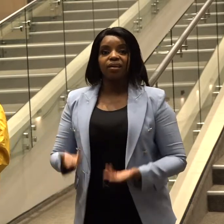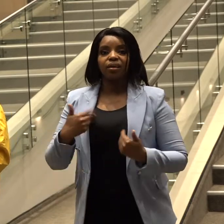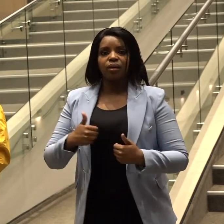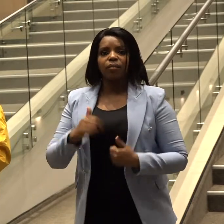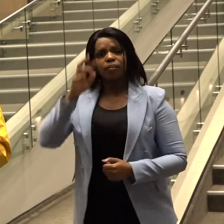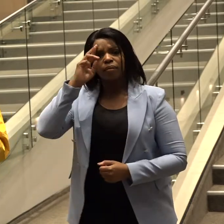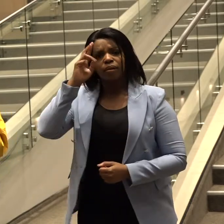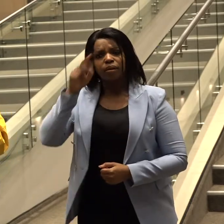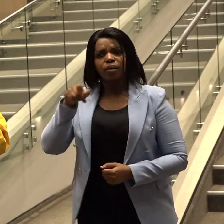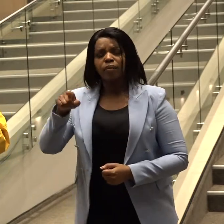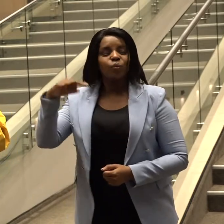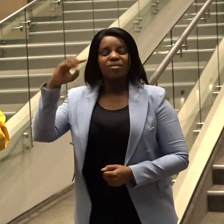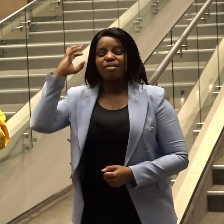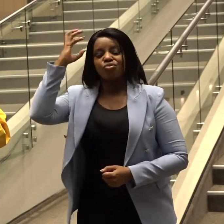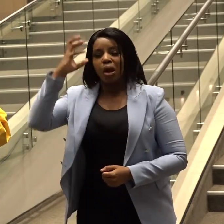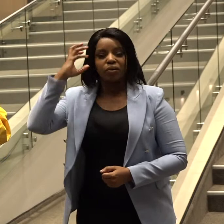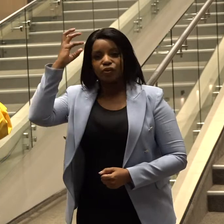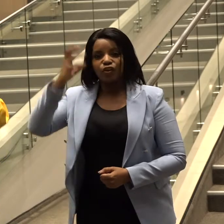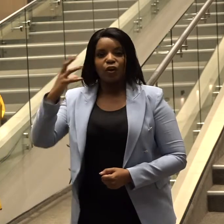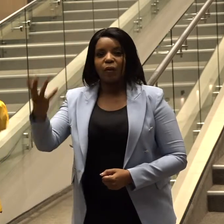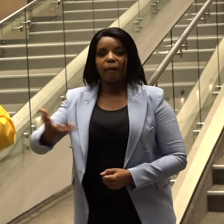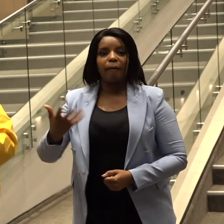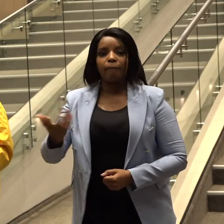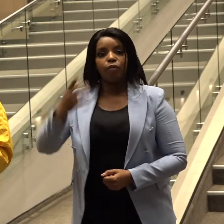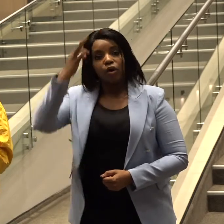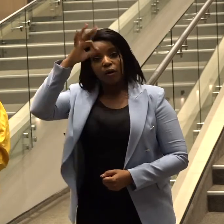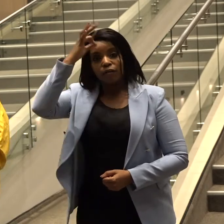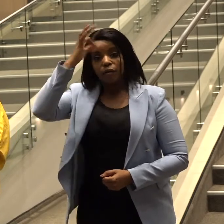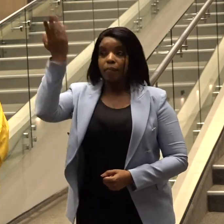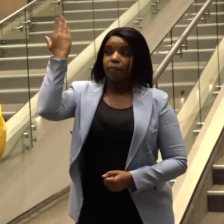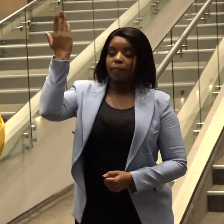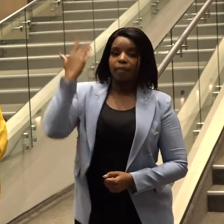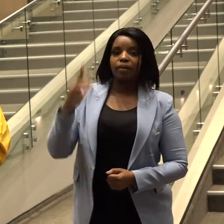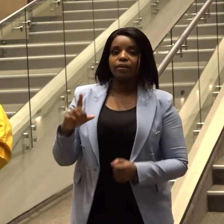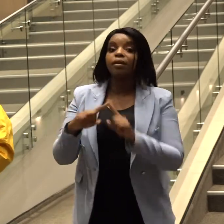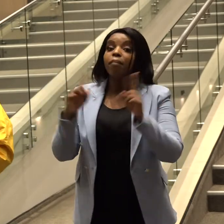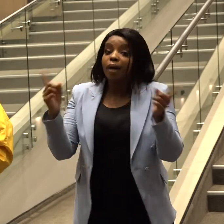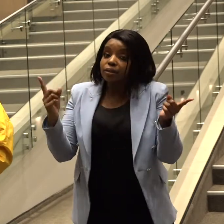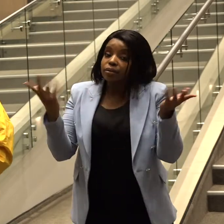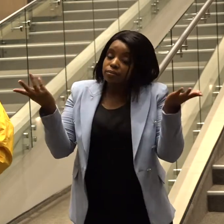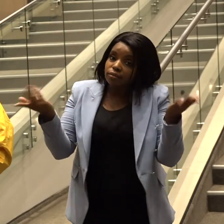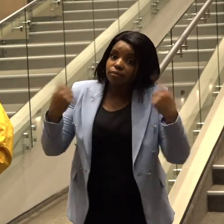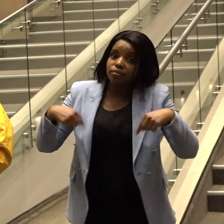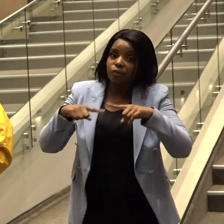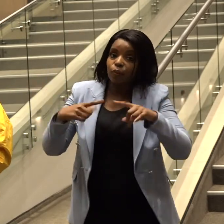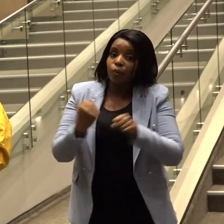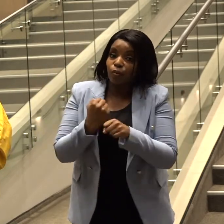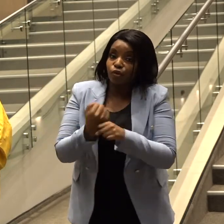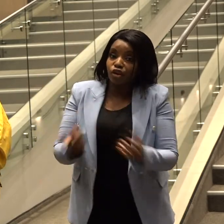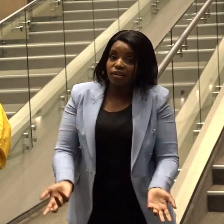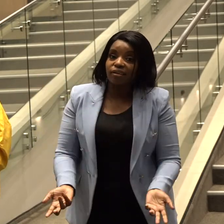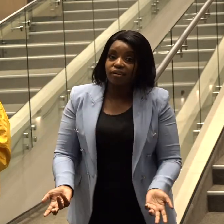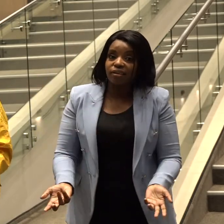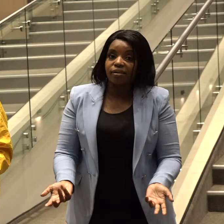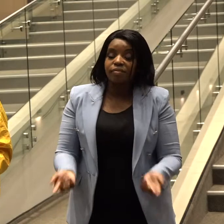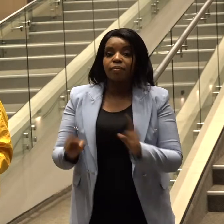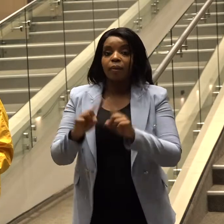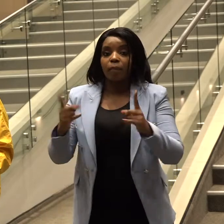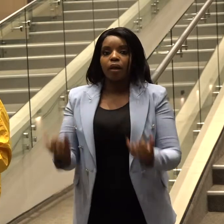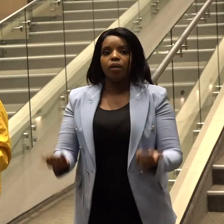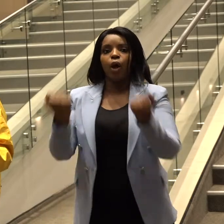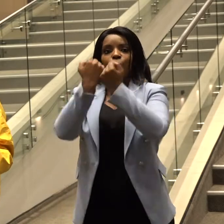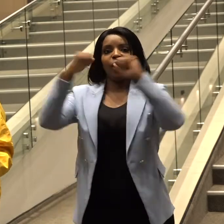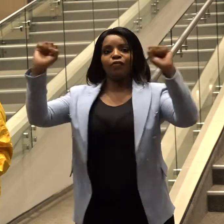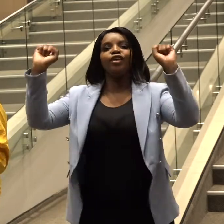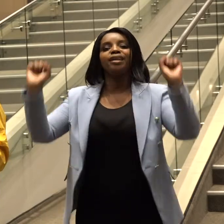it was a crazy uh government but at least we were working our Democrats who are not